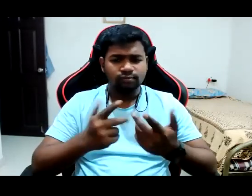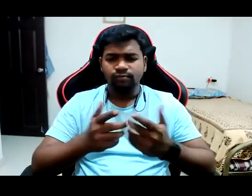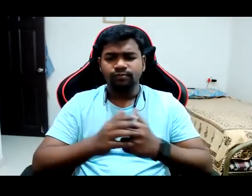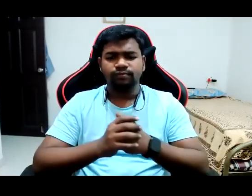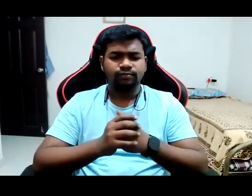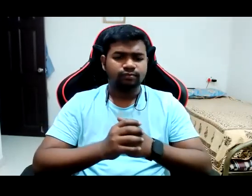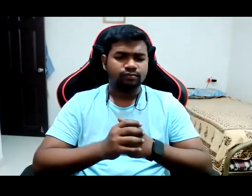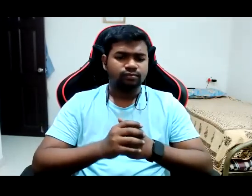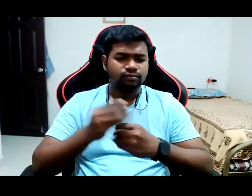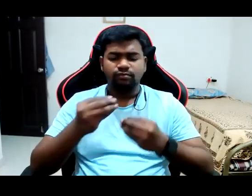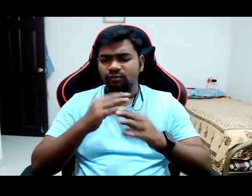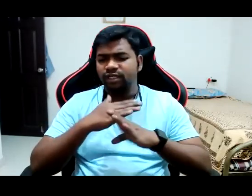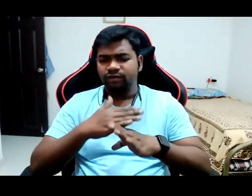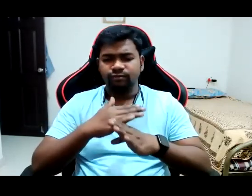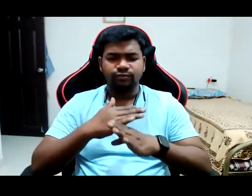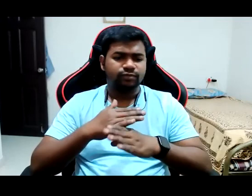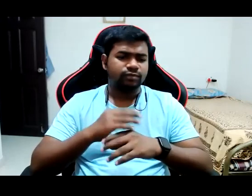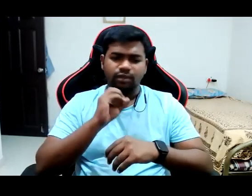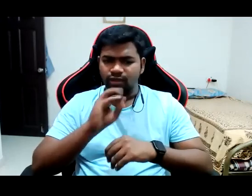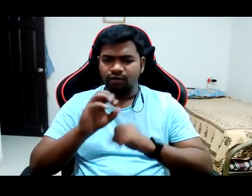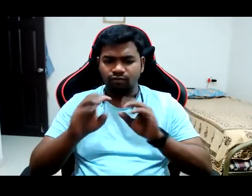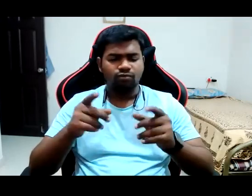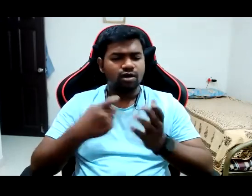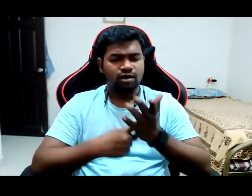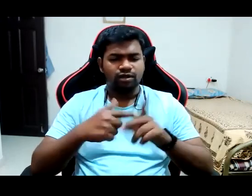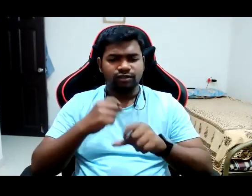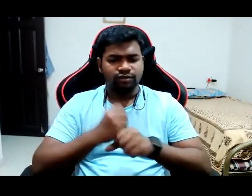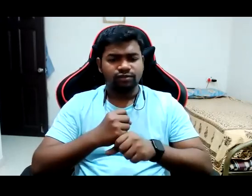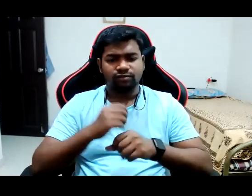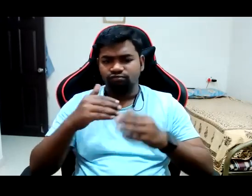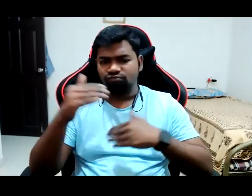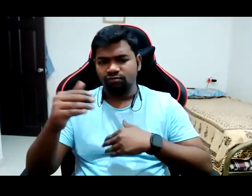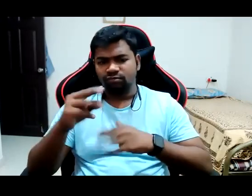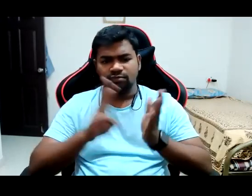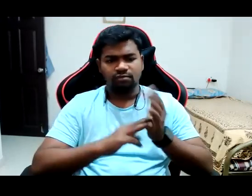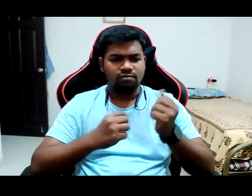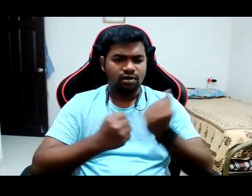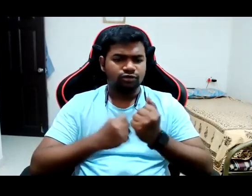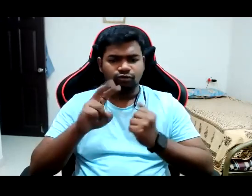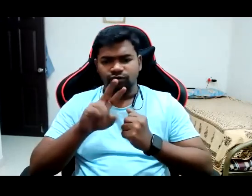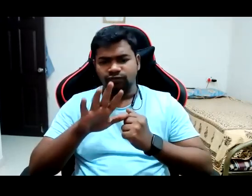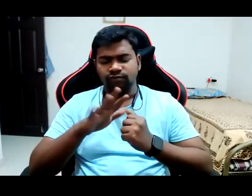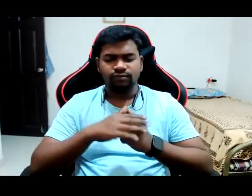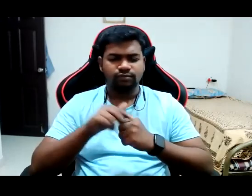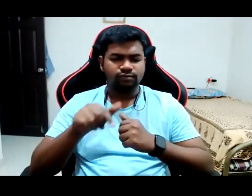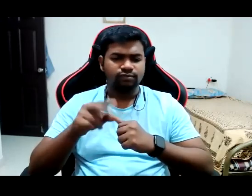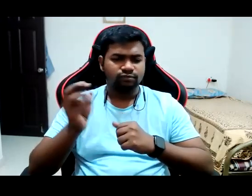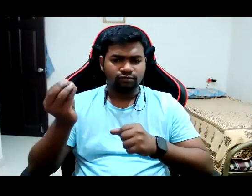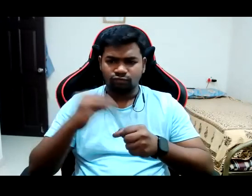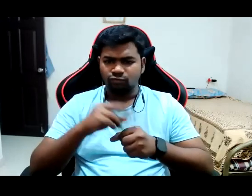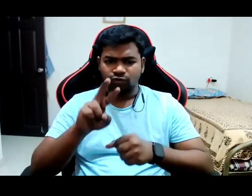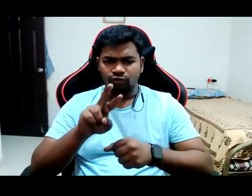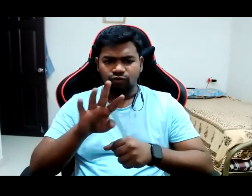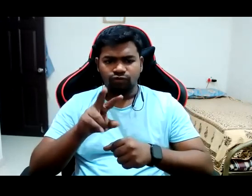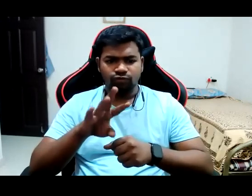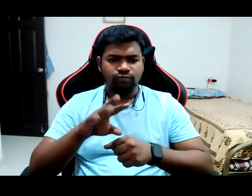stuff, please share this information. The registrations are open until March 25th. And also, since I only see 20 odd folks over here,